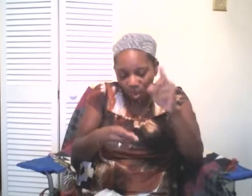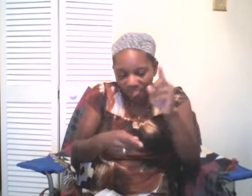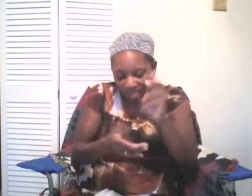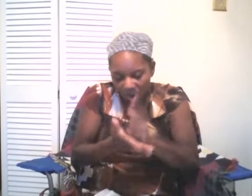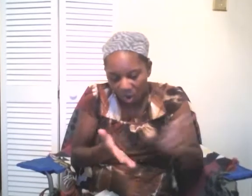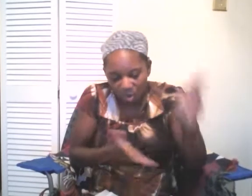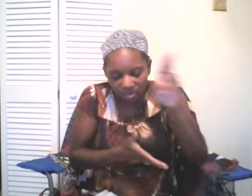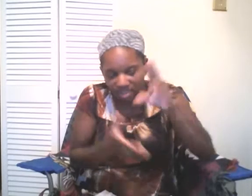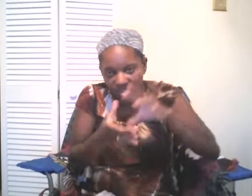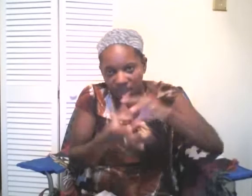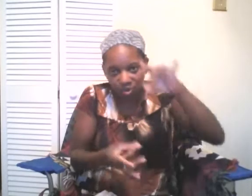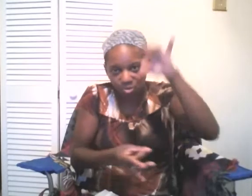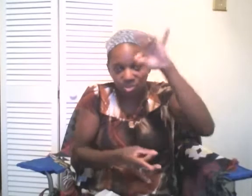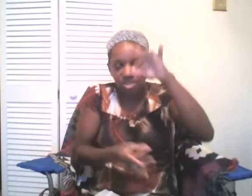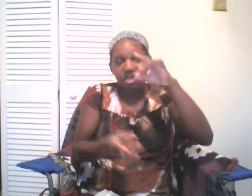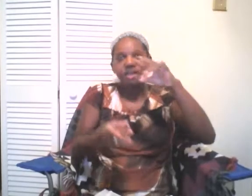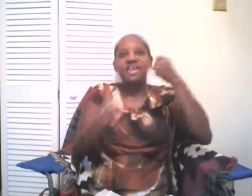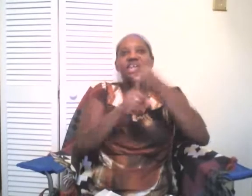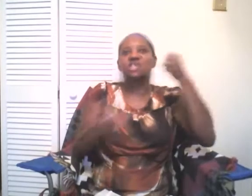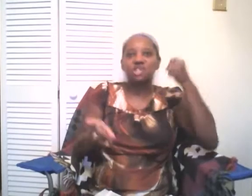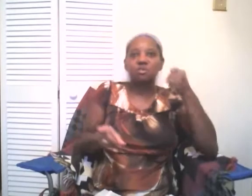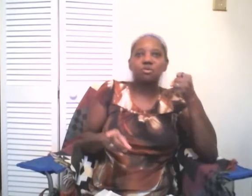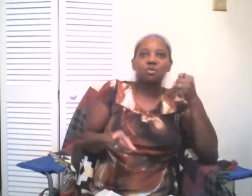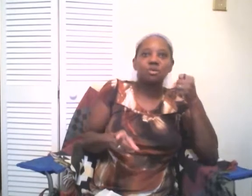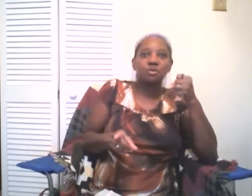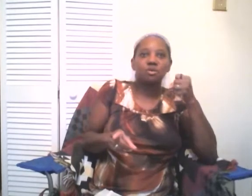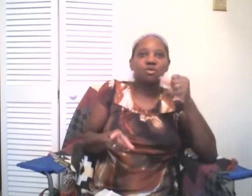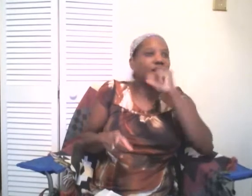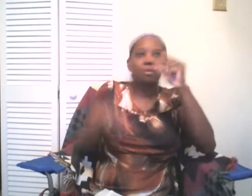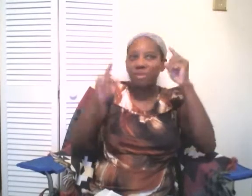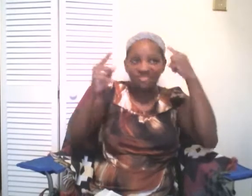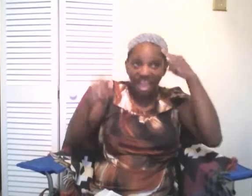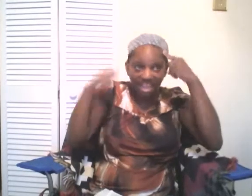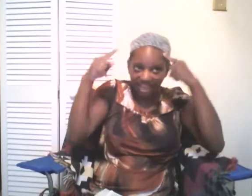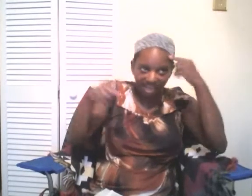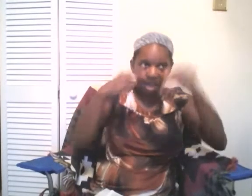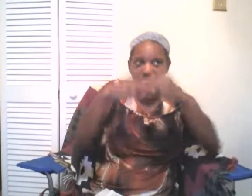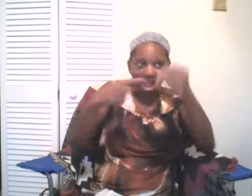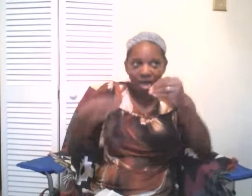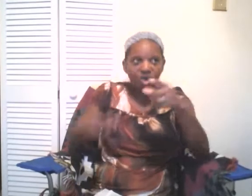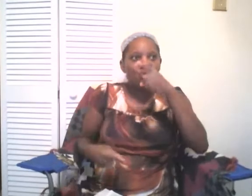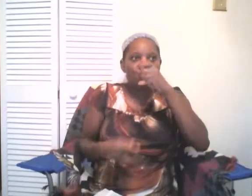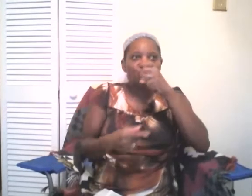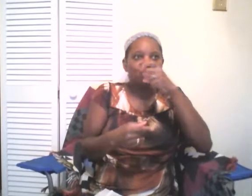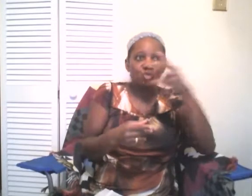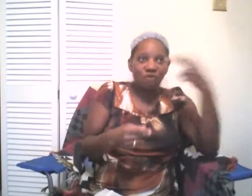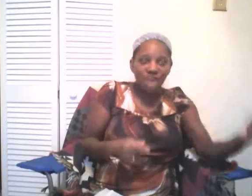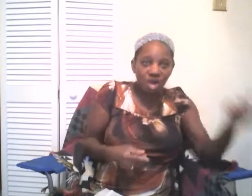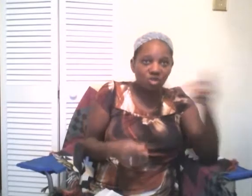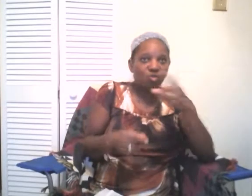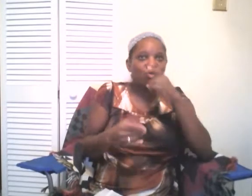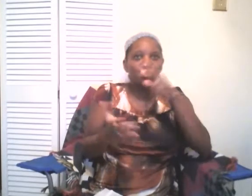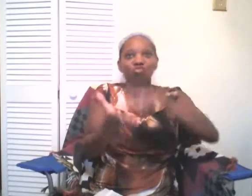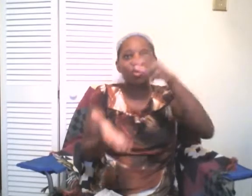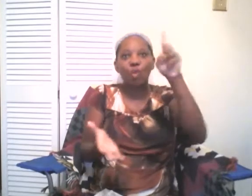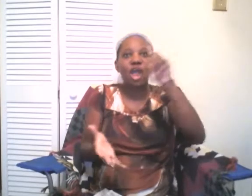When the Holy Ghost hits you, you're not going to be thinking about who you're going to fall on, what